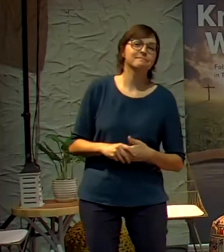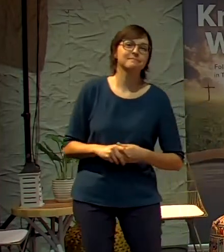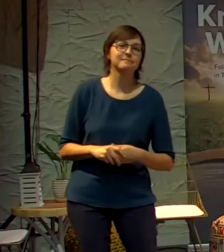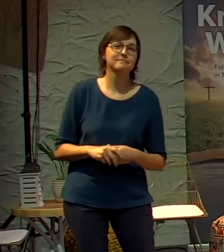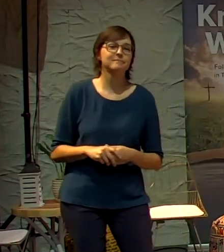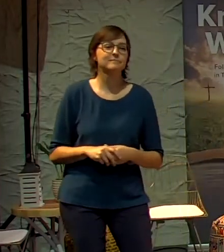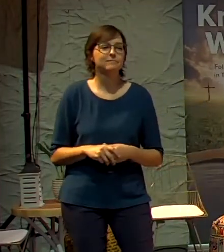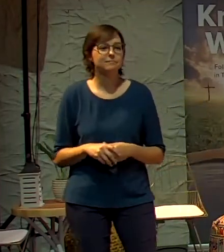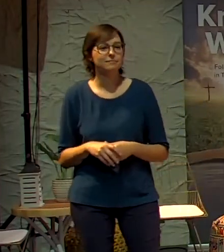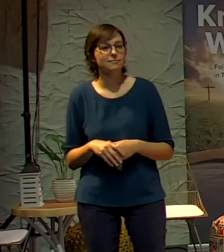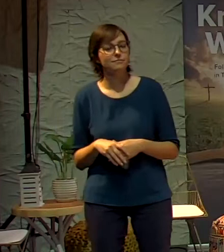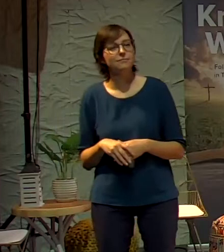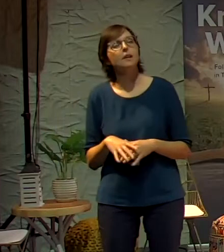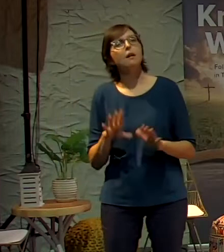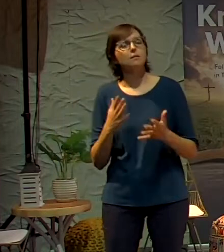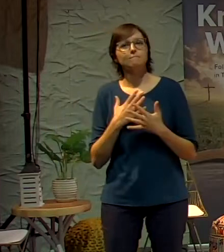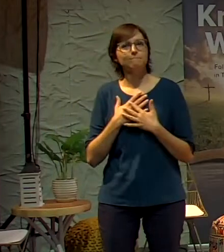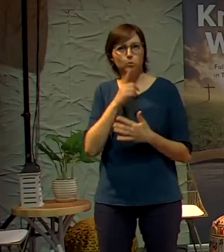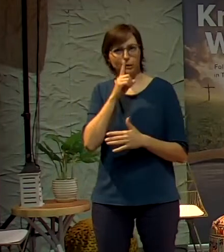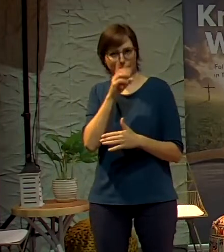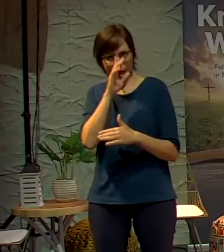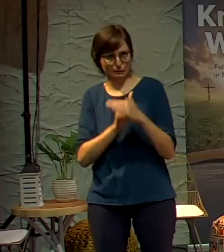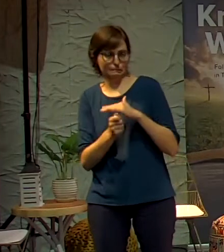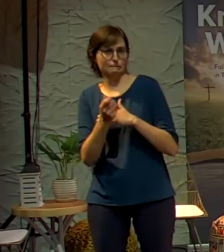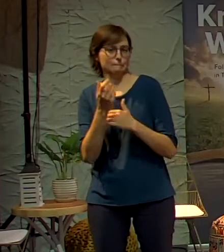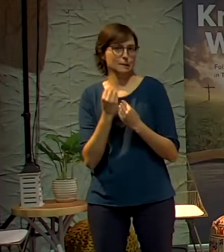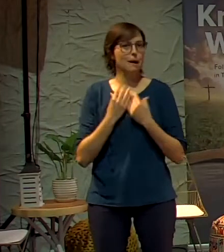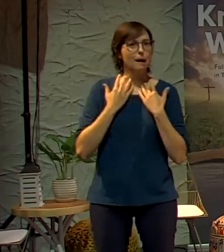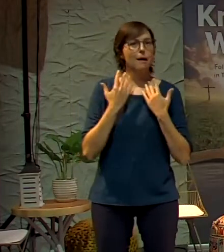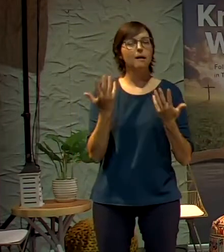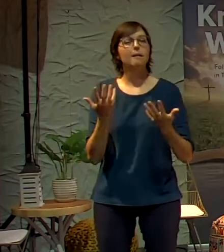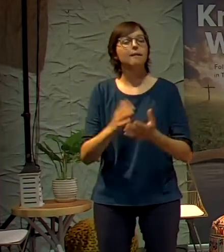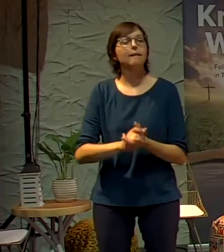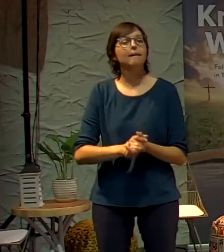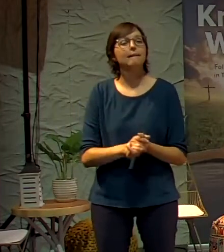humbles me and inspires me in this very simple thing, right, is that